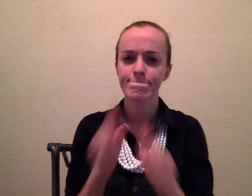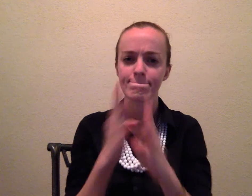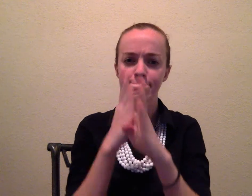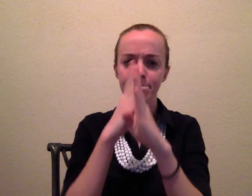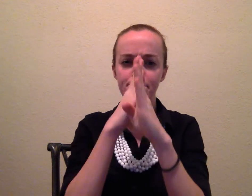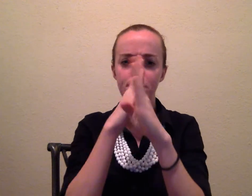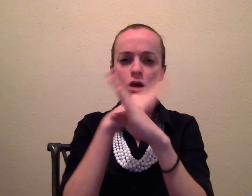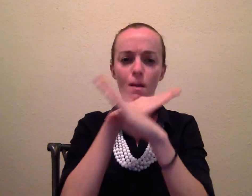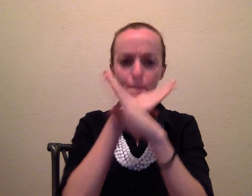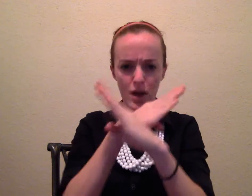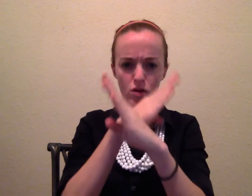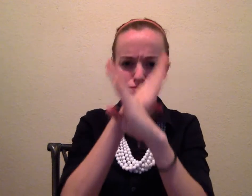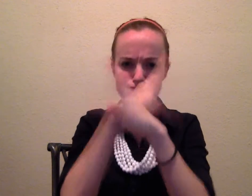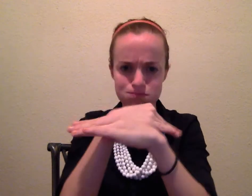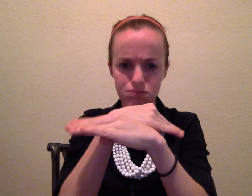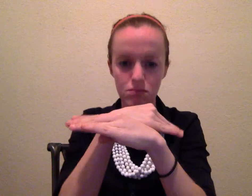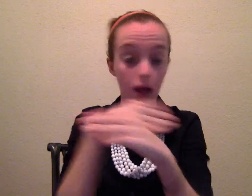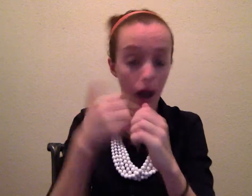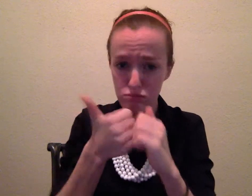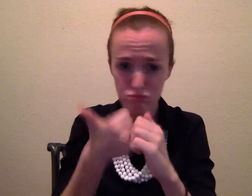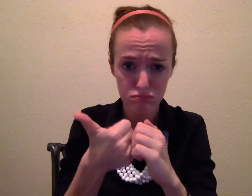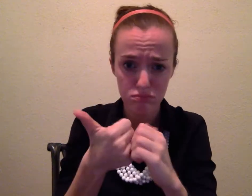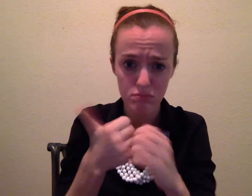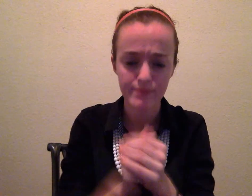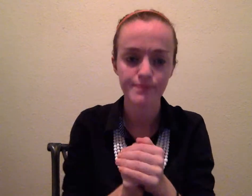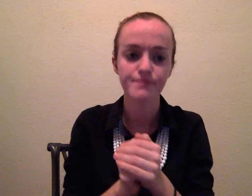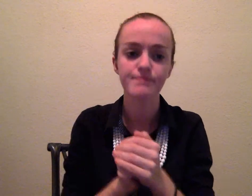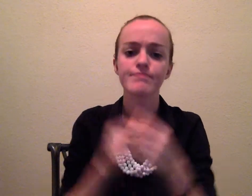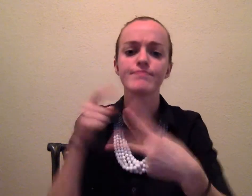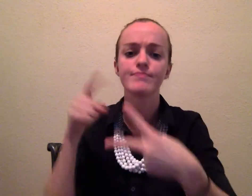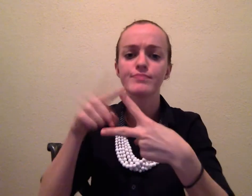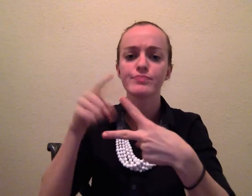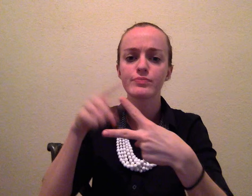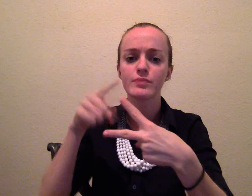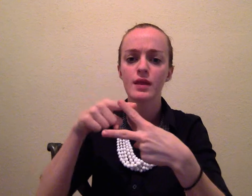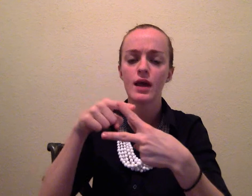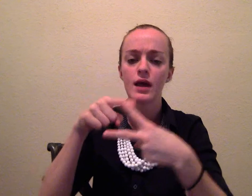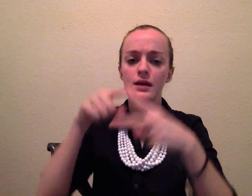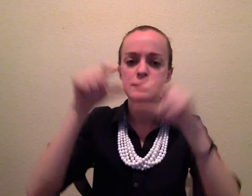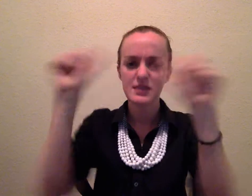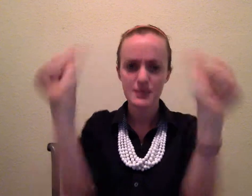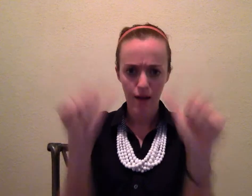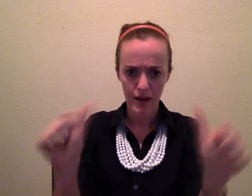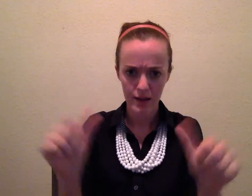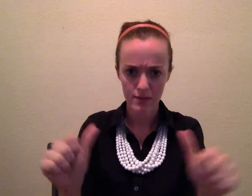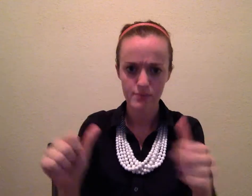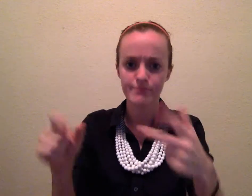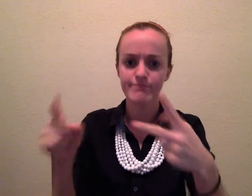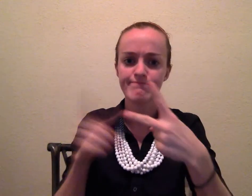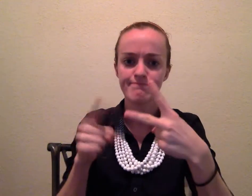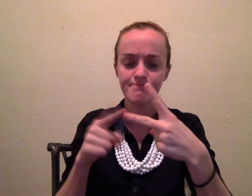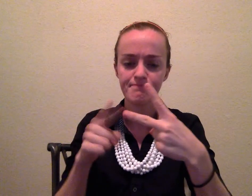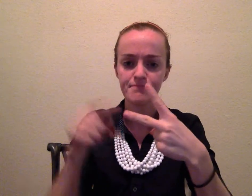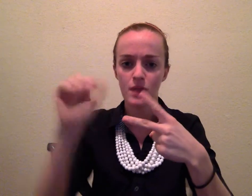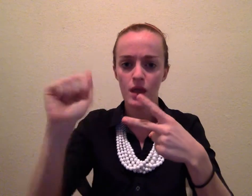through design, which we'll be talking quite a bit about, and the other is accommodation, which I think most people are very familiar with. A student comes into the DS